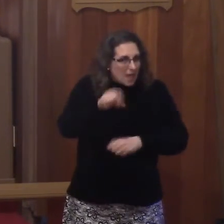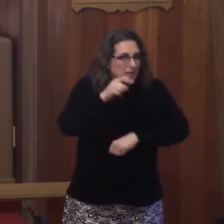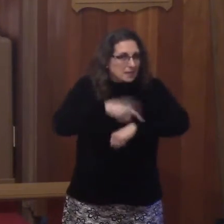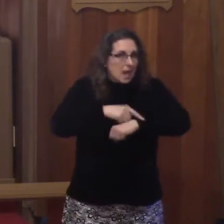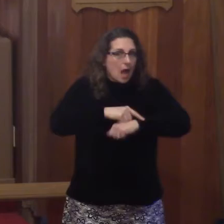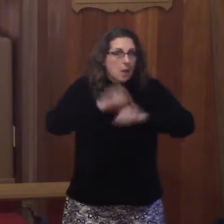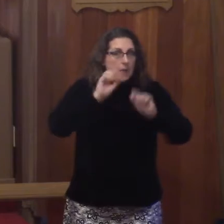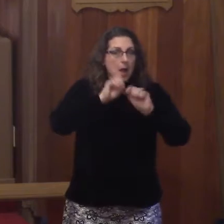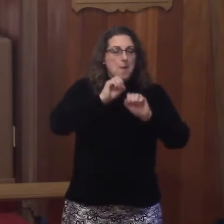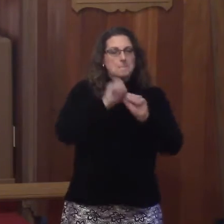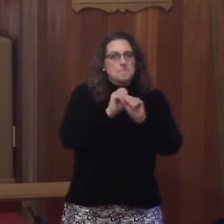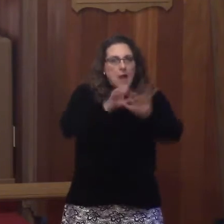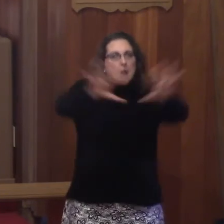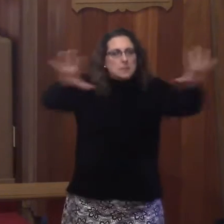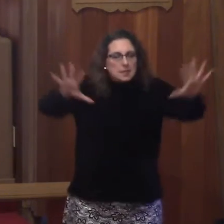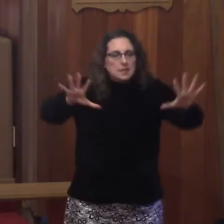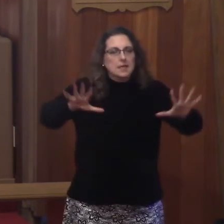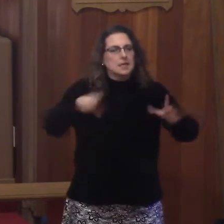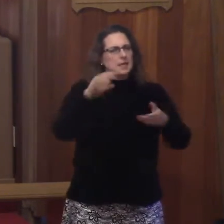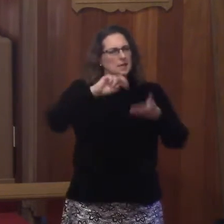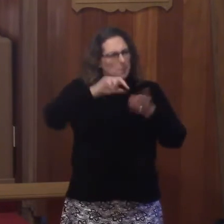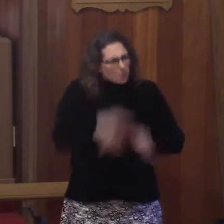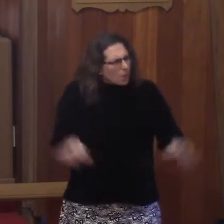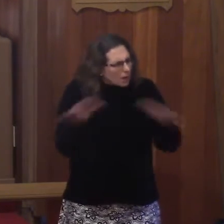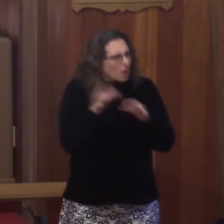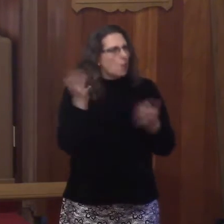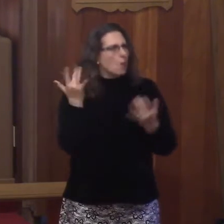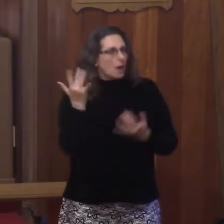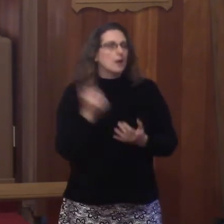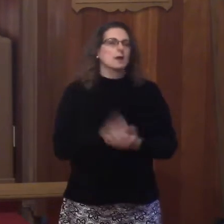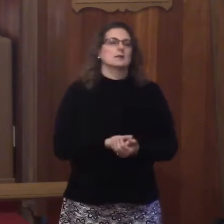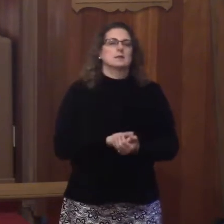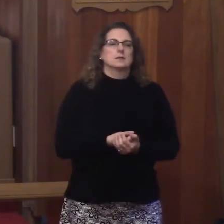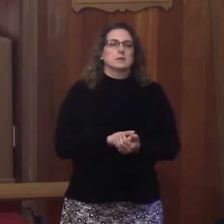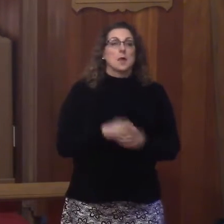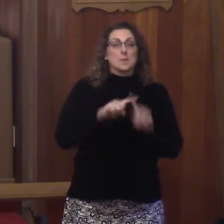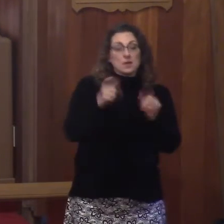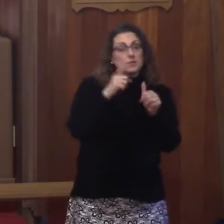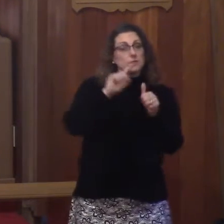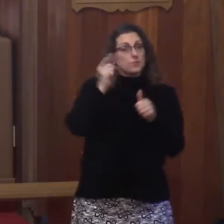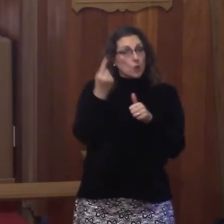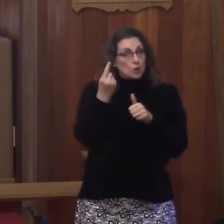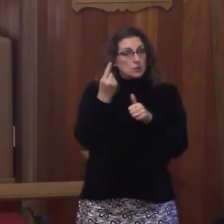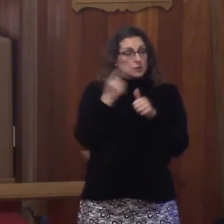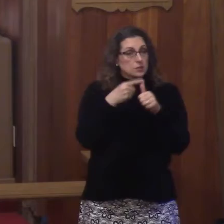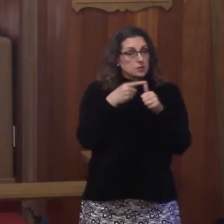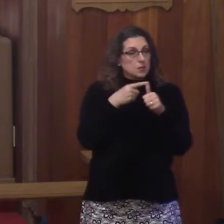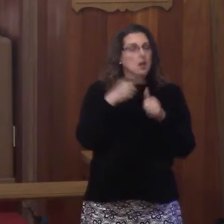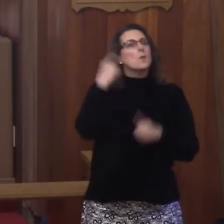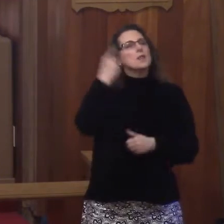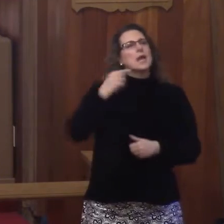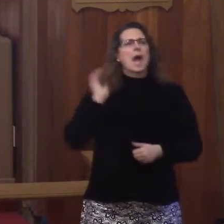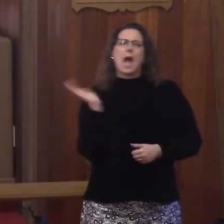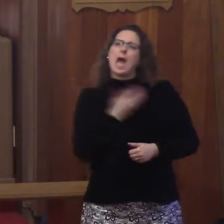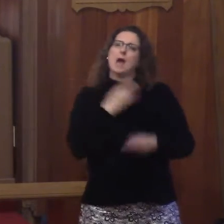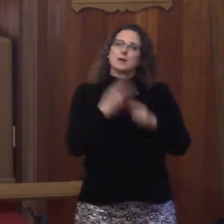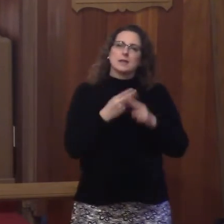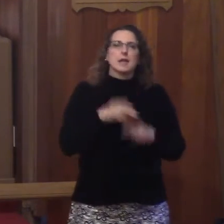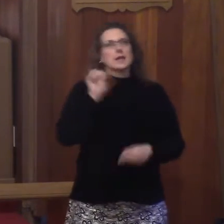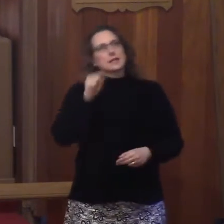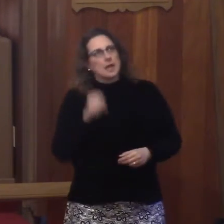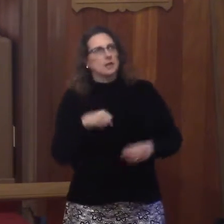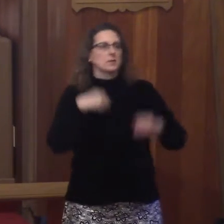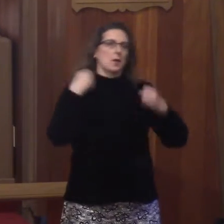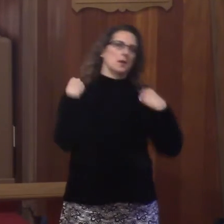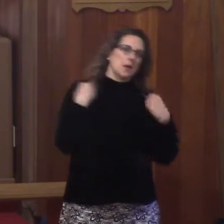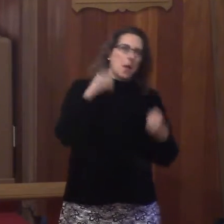publicly mattered. But first, we think of our own names. Yes, we're Chris's and